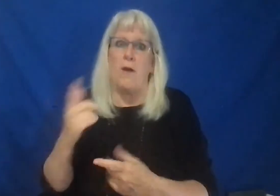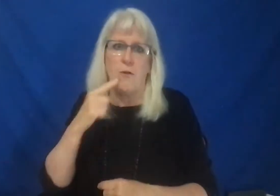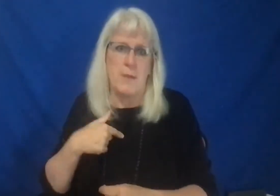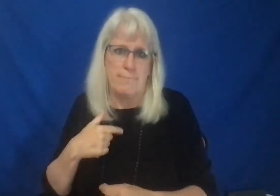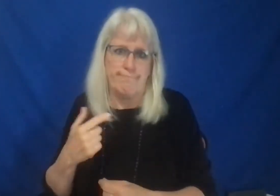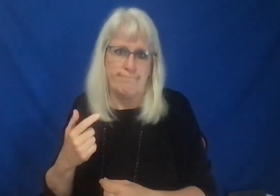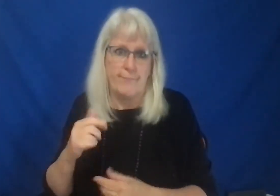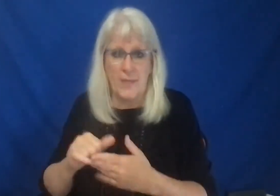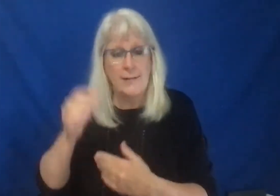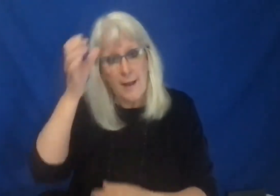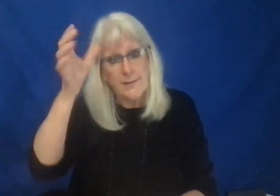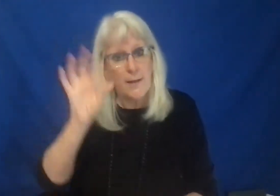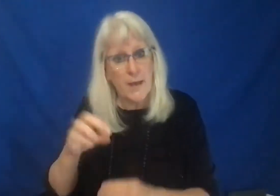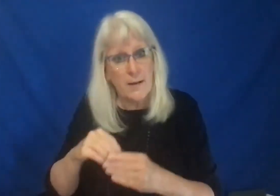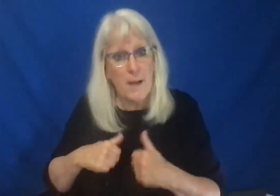in my life.